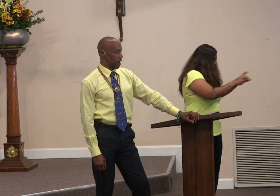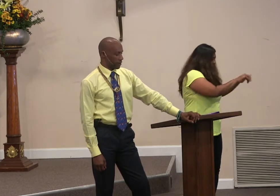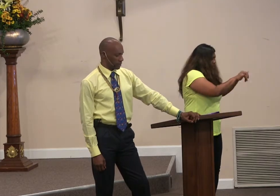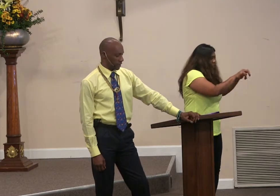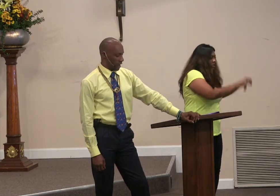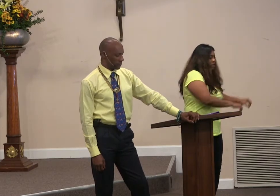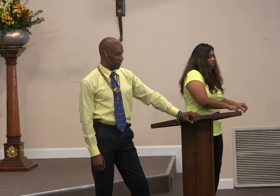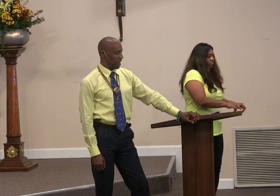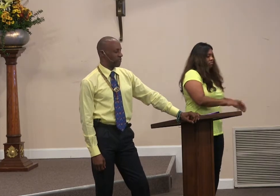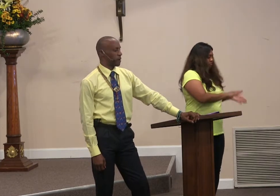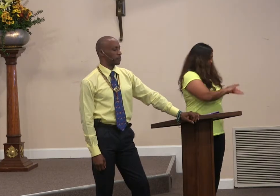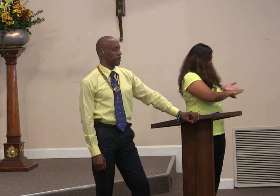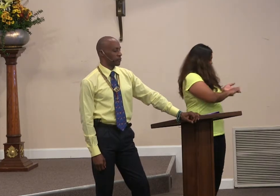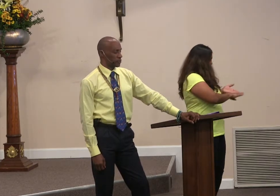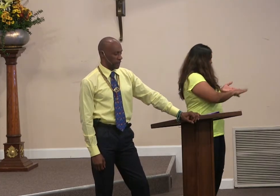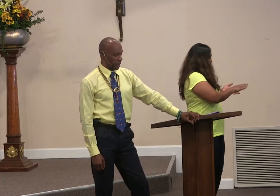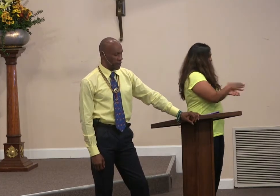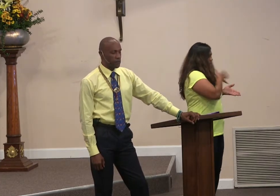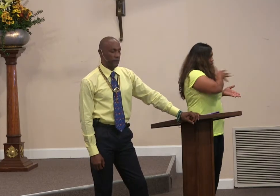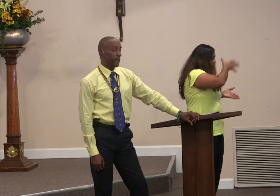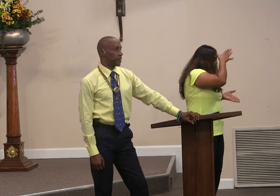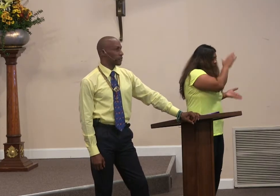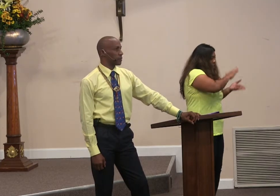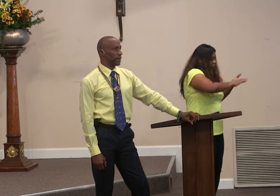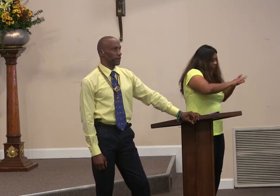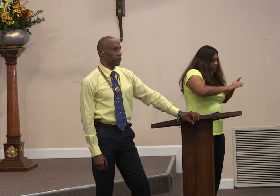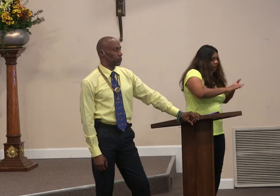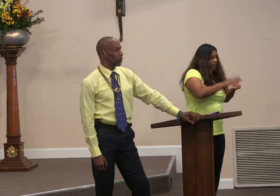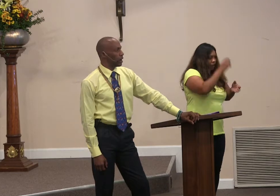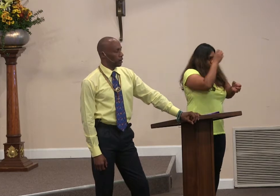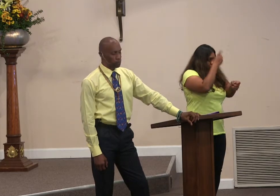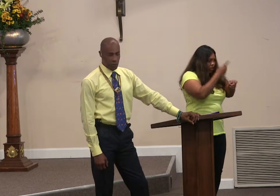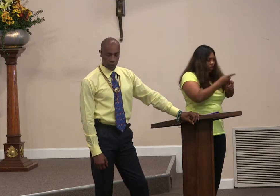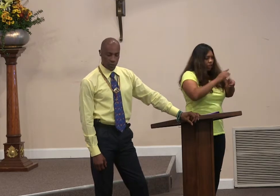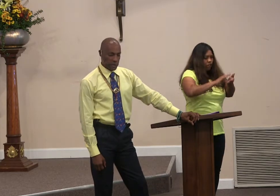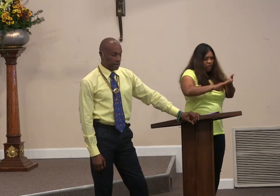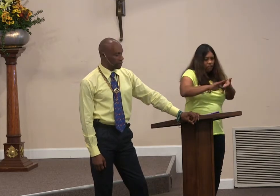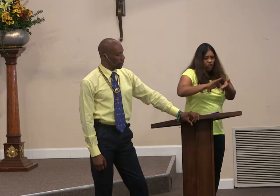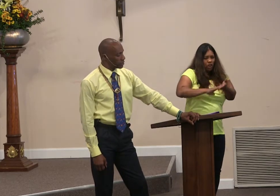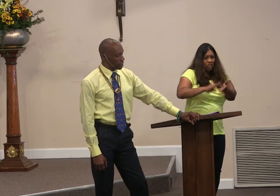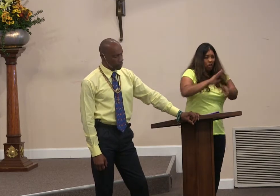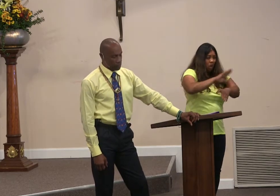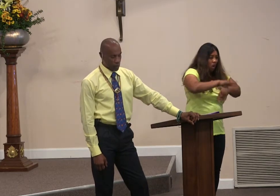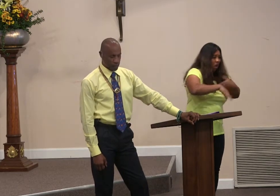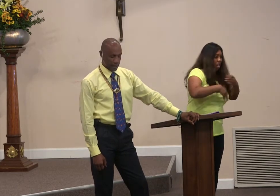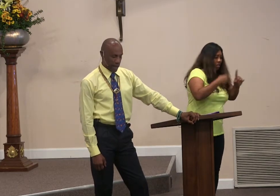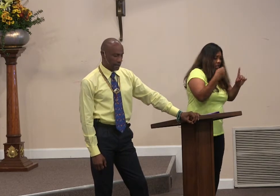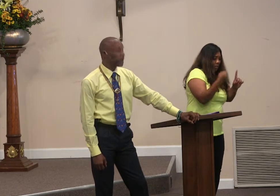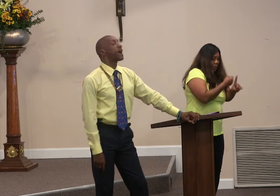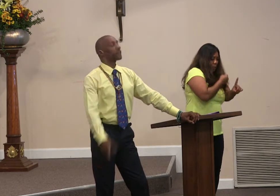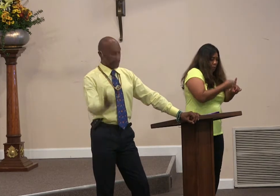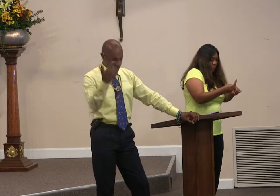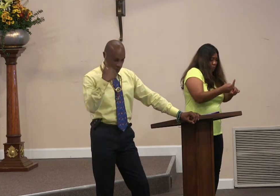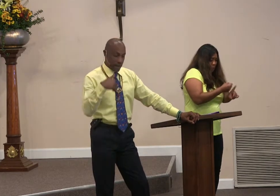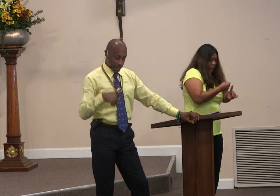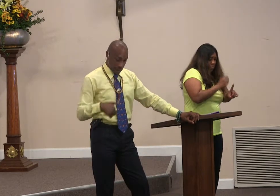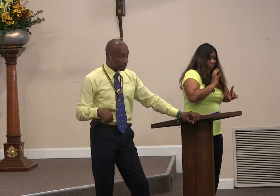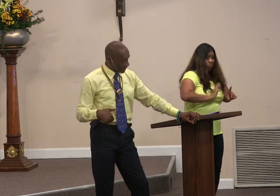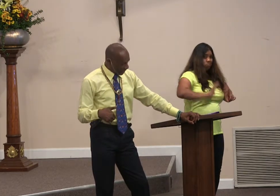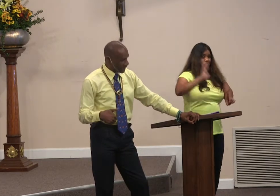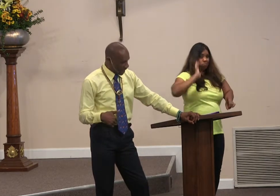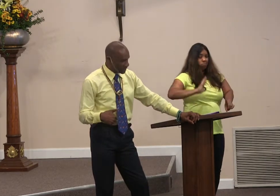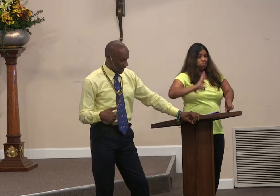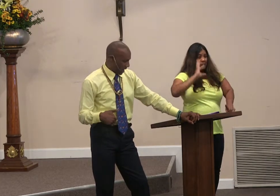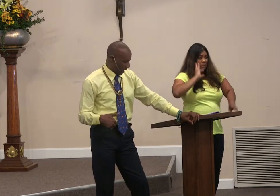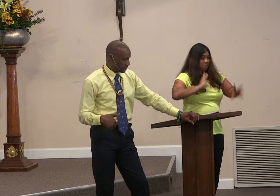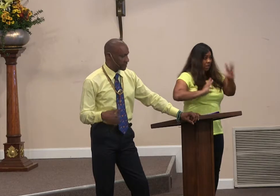my parents again, forgave my brothers again, forgave everybody who abused me in any way, shape, or form again. Forgave myself